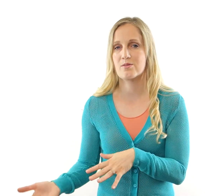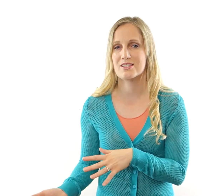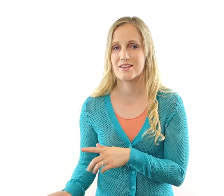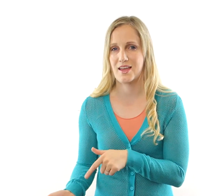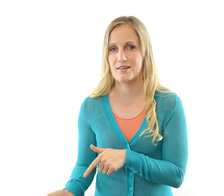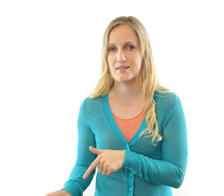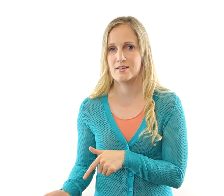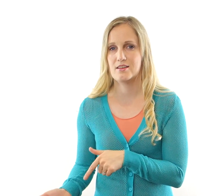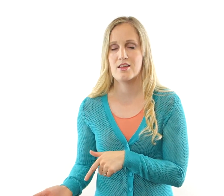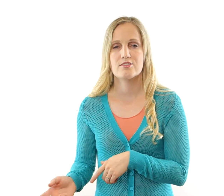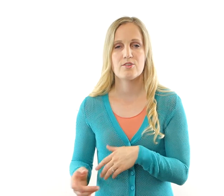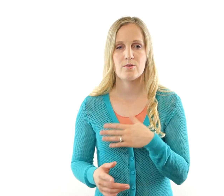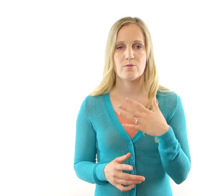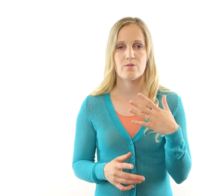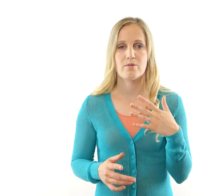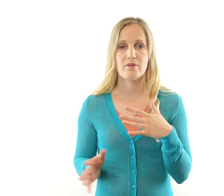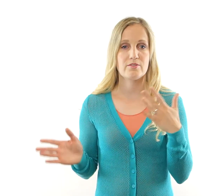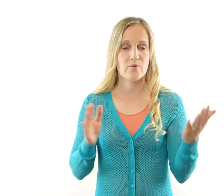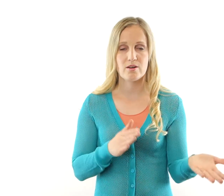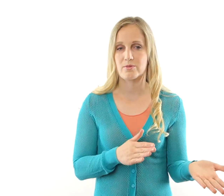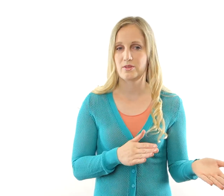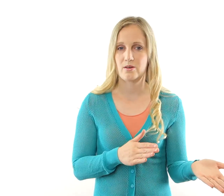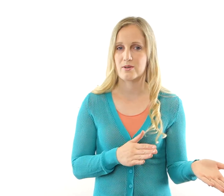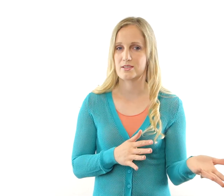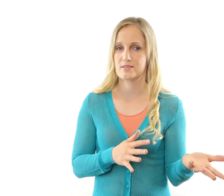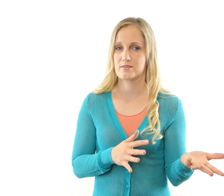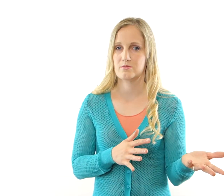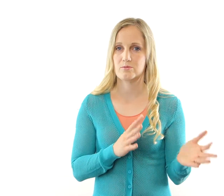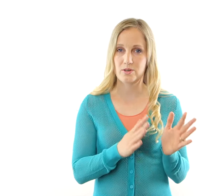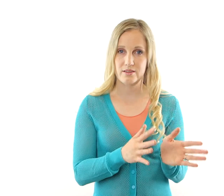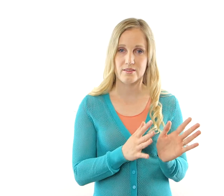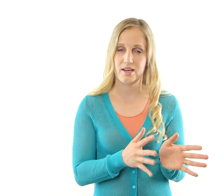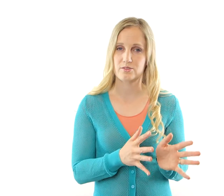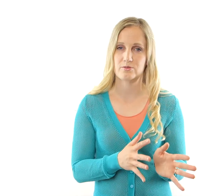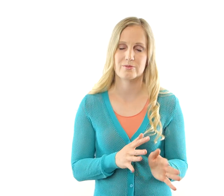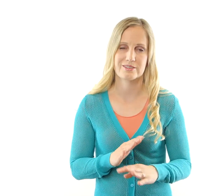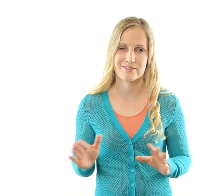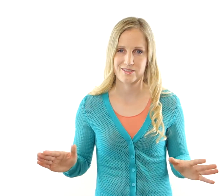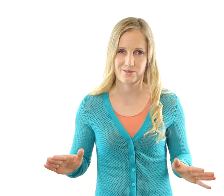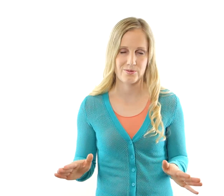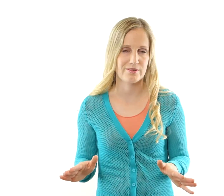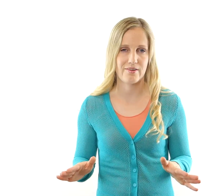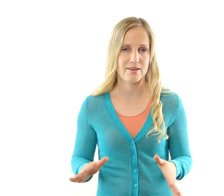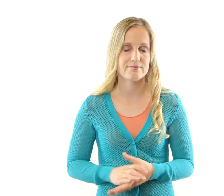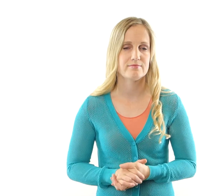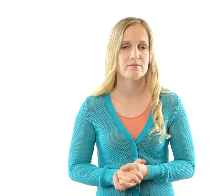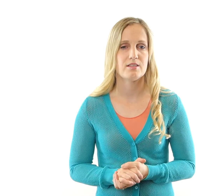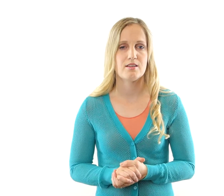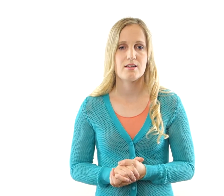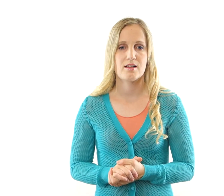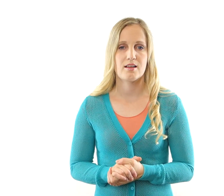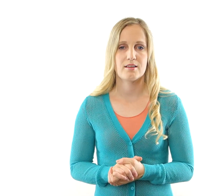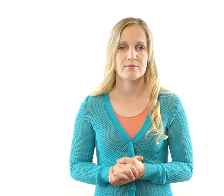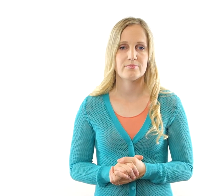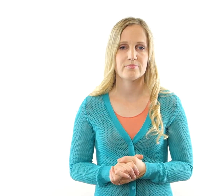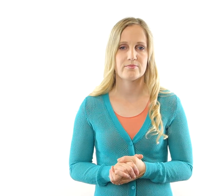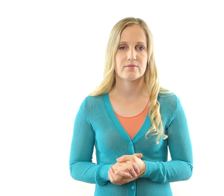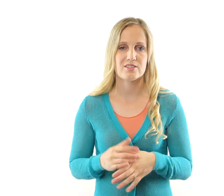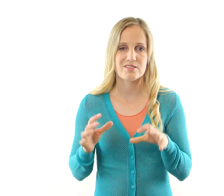at the end. So, but if you want to put the always with the actual word, that's totally fine. It just